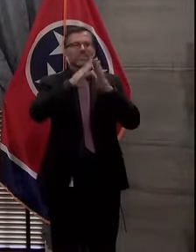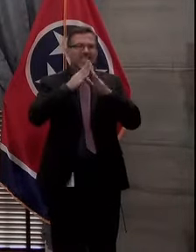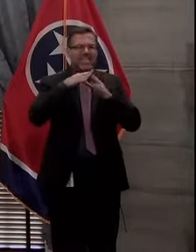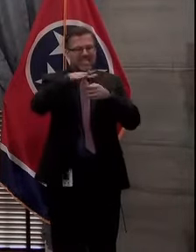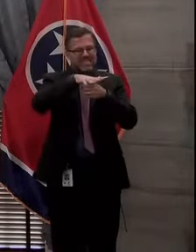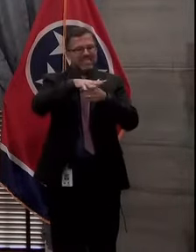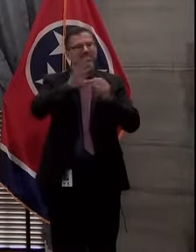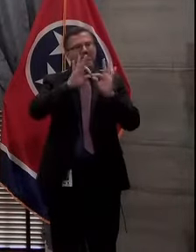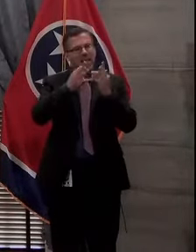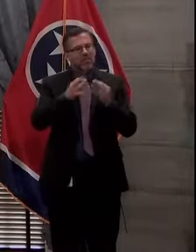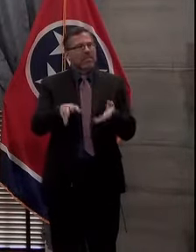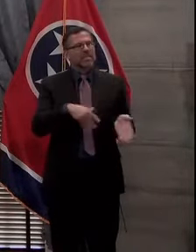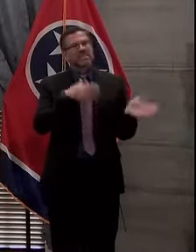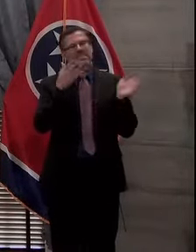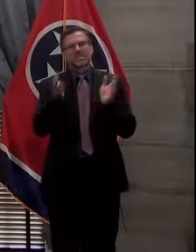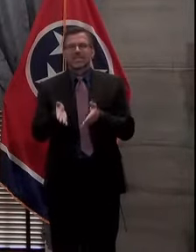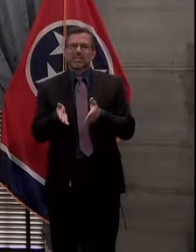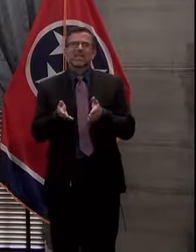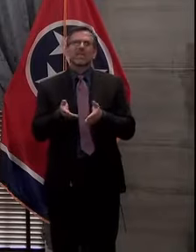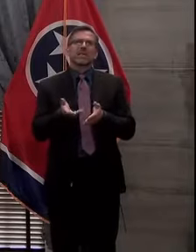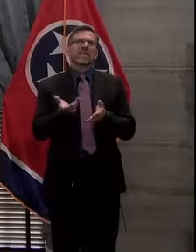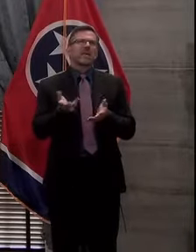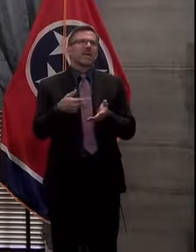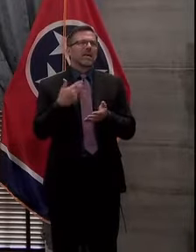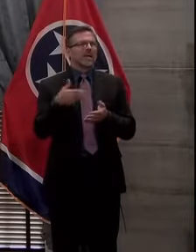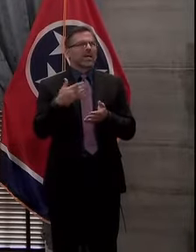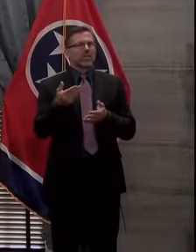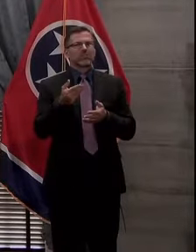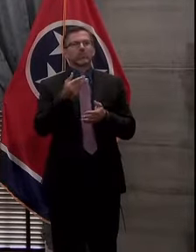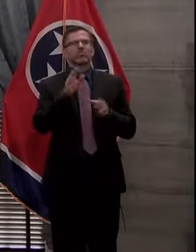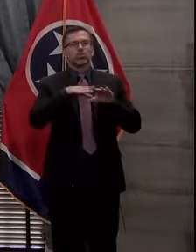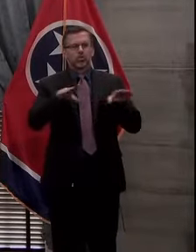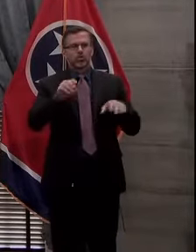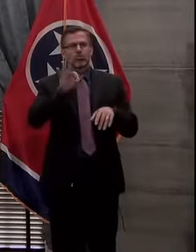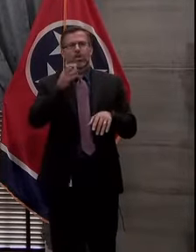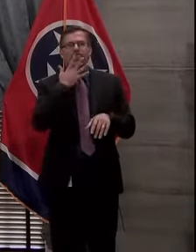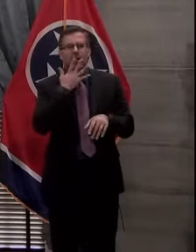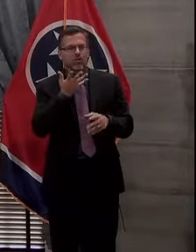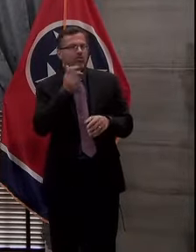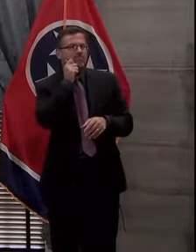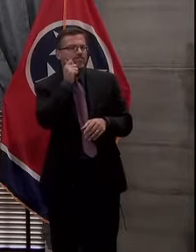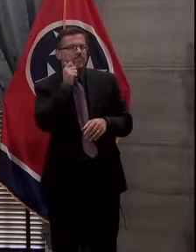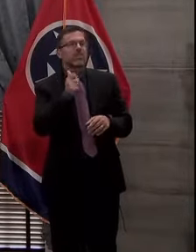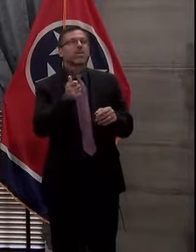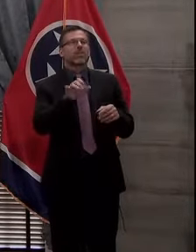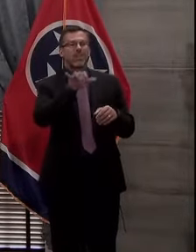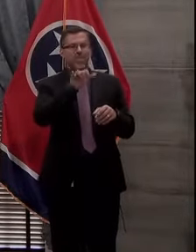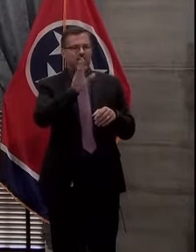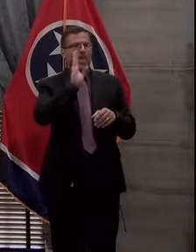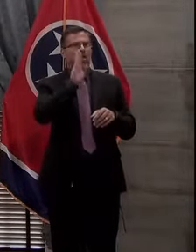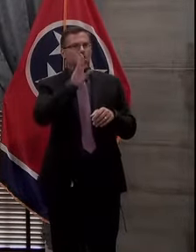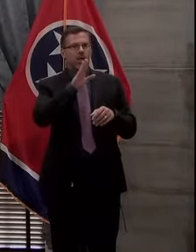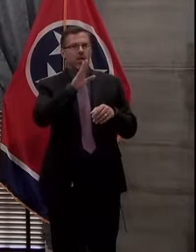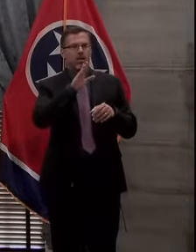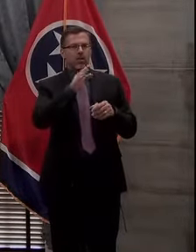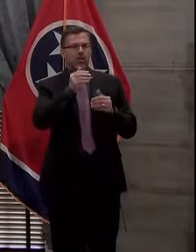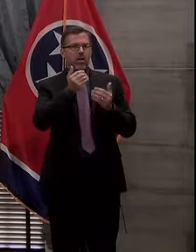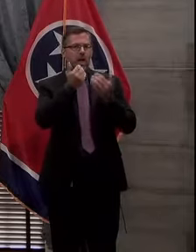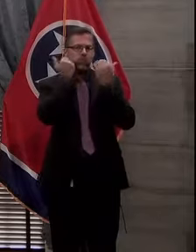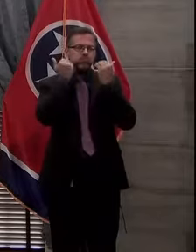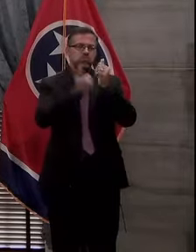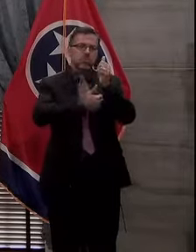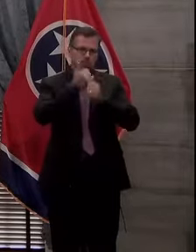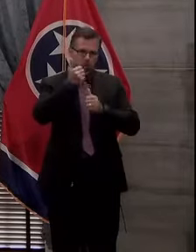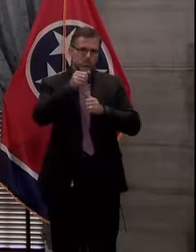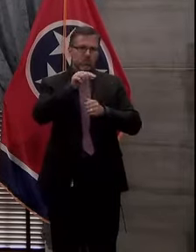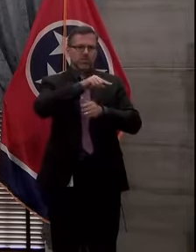and then I think a larger proportion, as you said, of children of color. And so we are seeing that will fill most of those needs statewide for those districts who